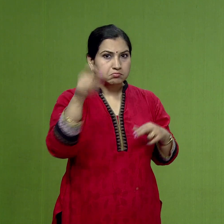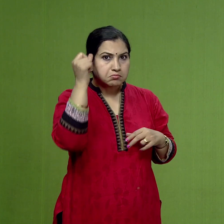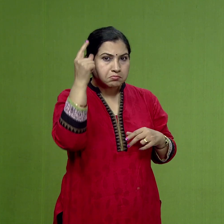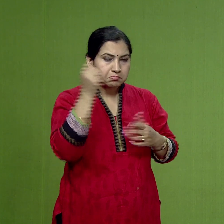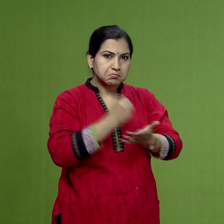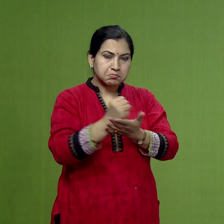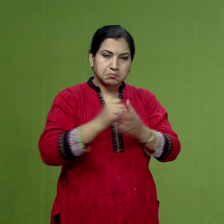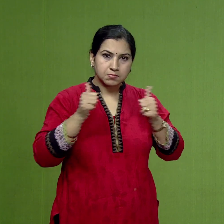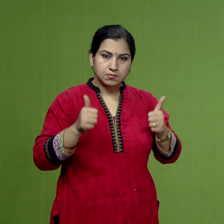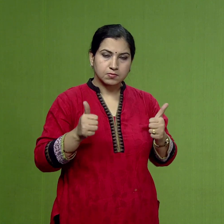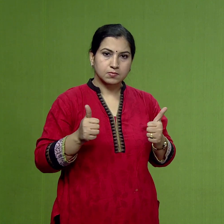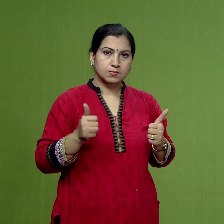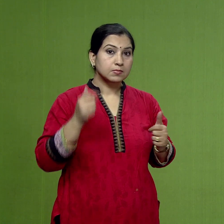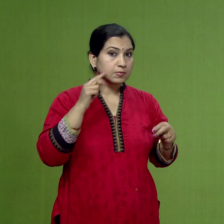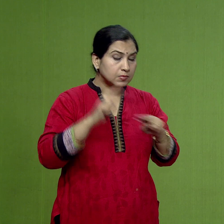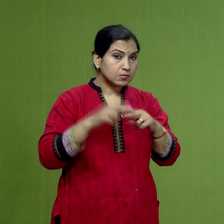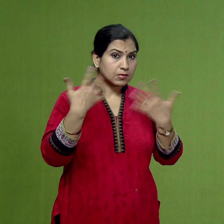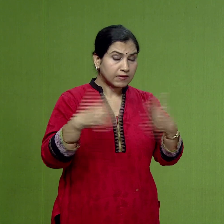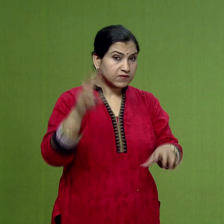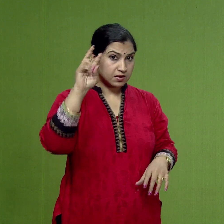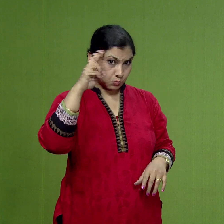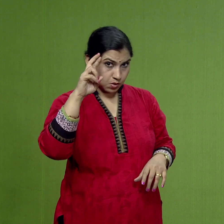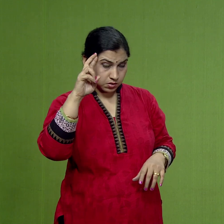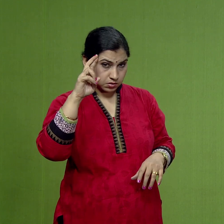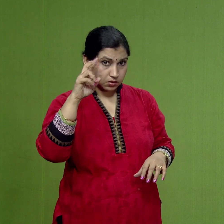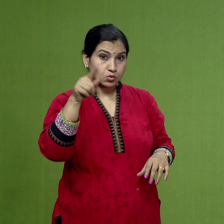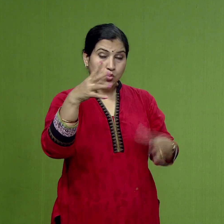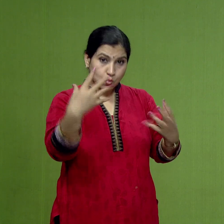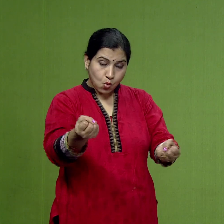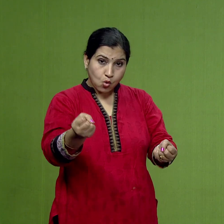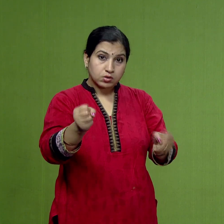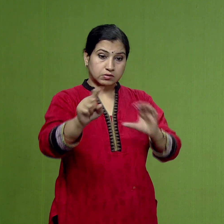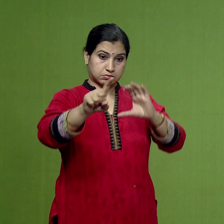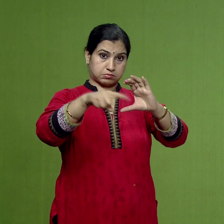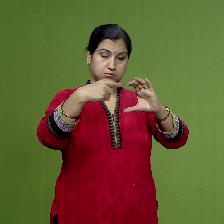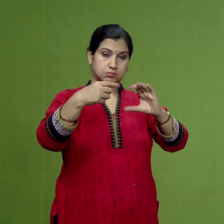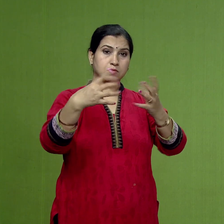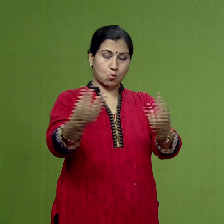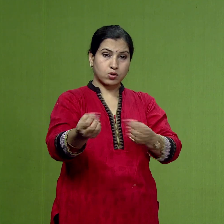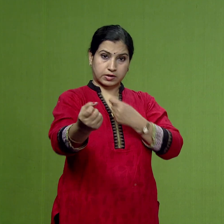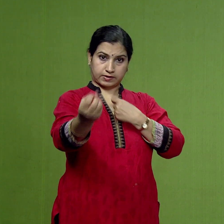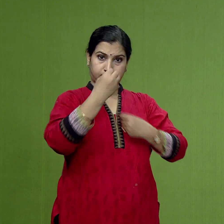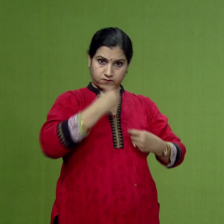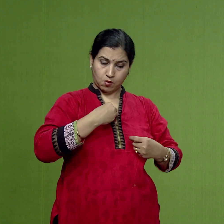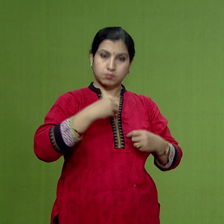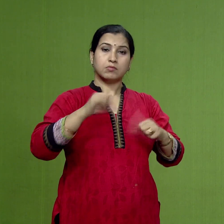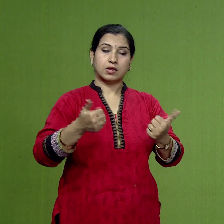If you have any query or you want to give any feedback, you can mail us